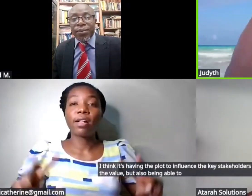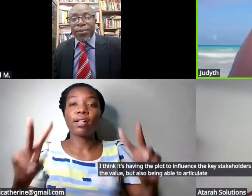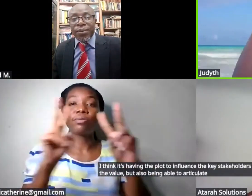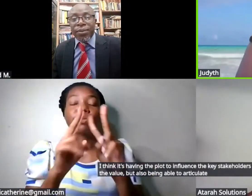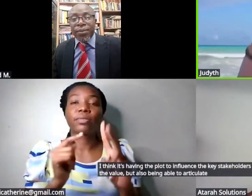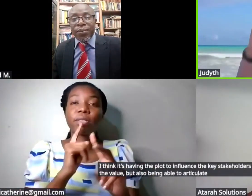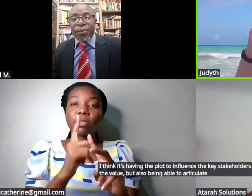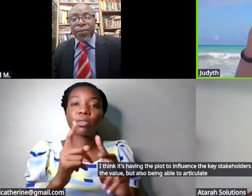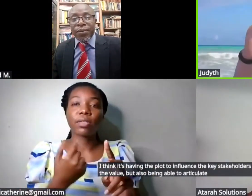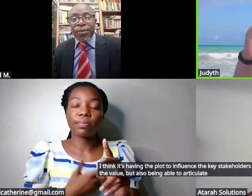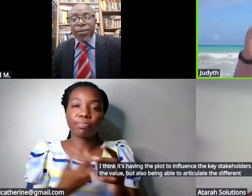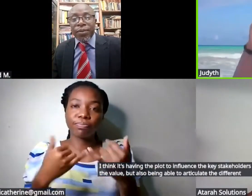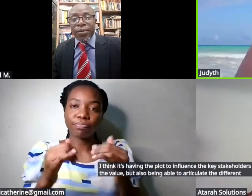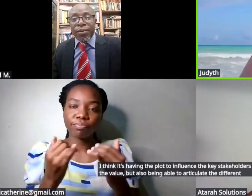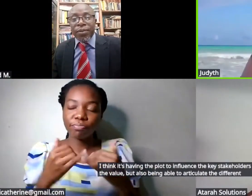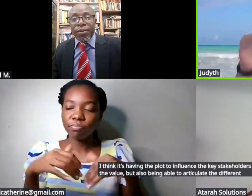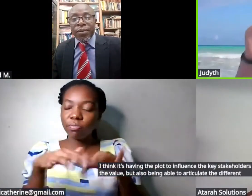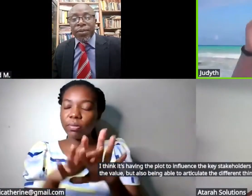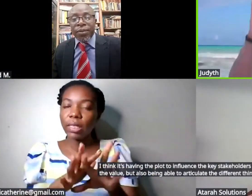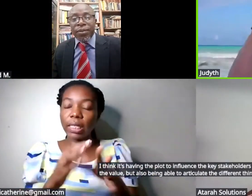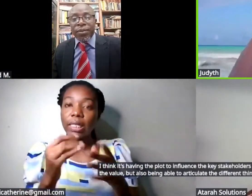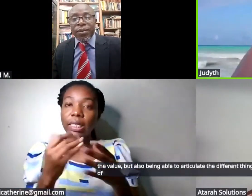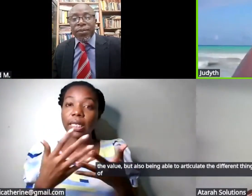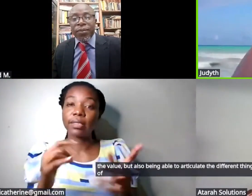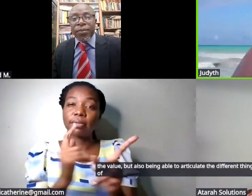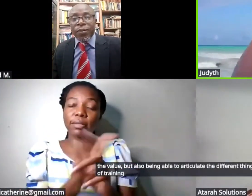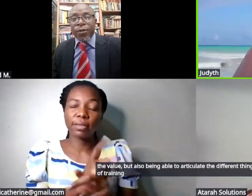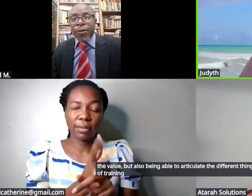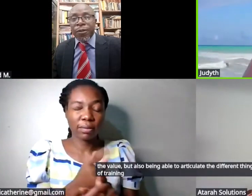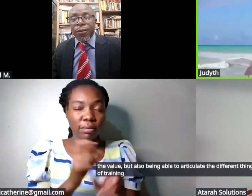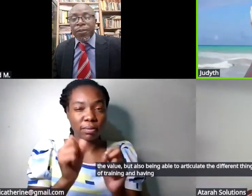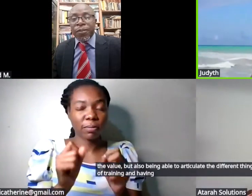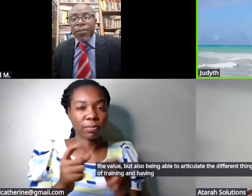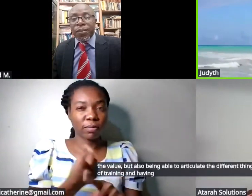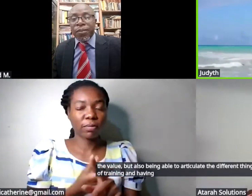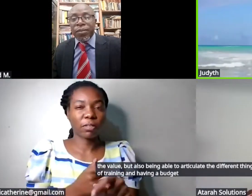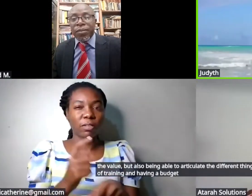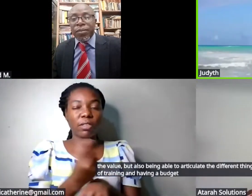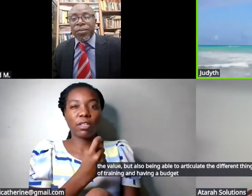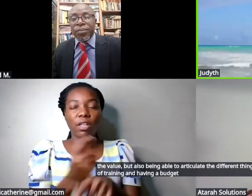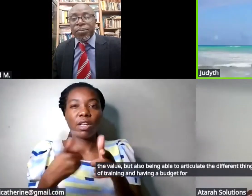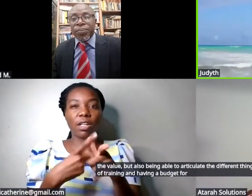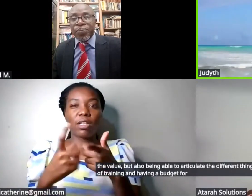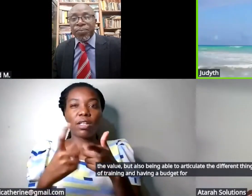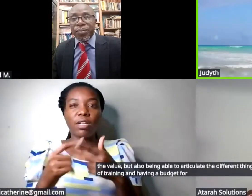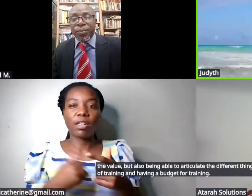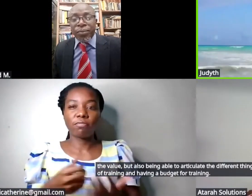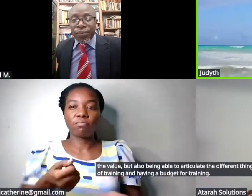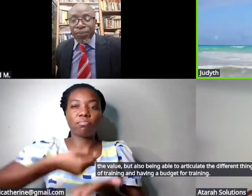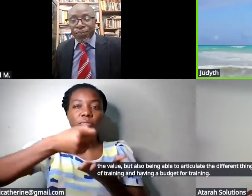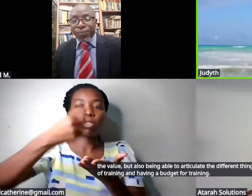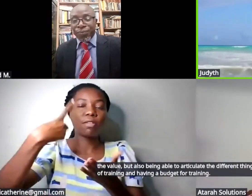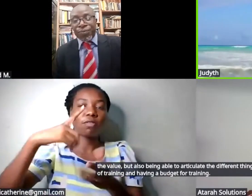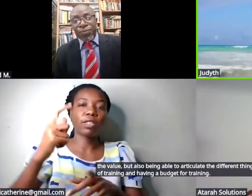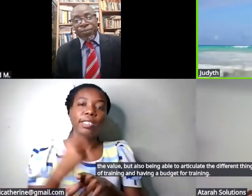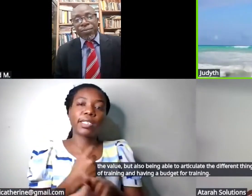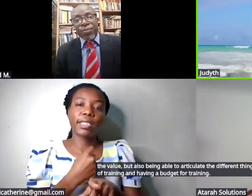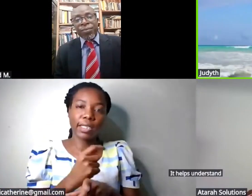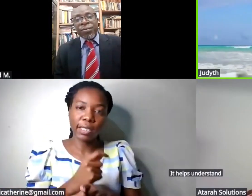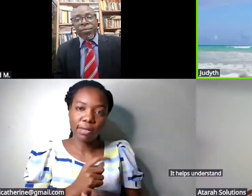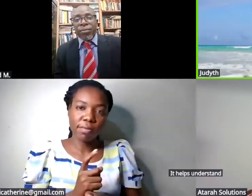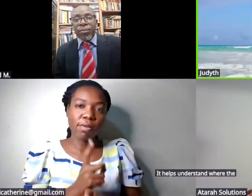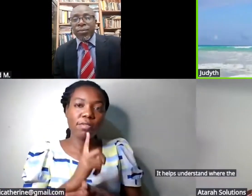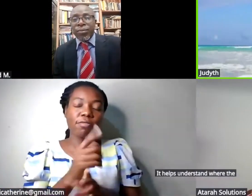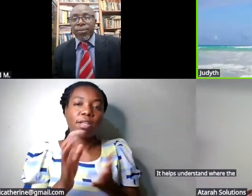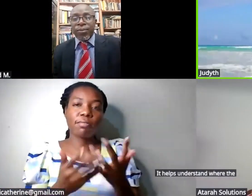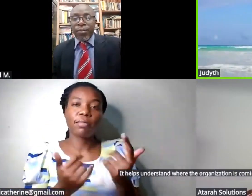the different things that come out of training and having a budget for training. It helps understand where the organization is coming